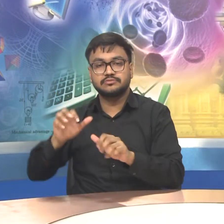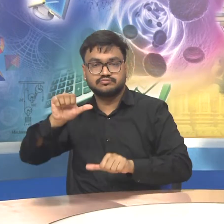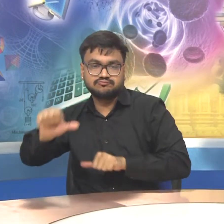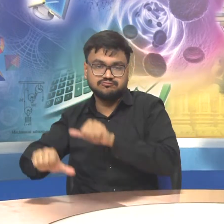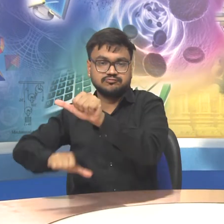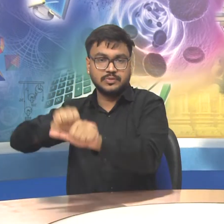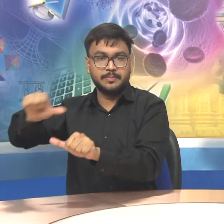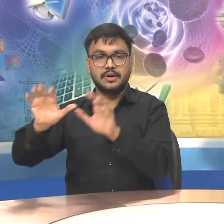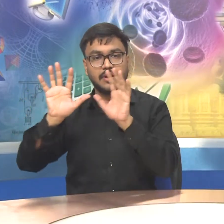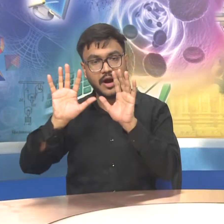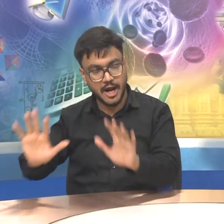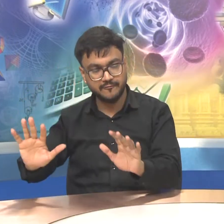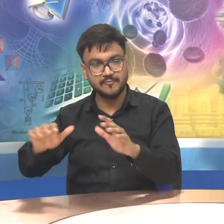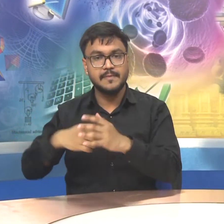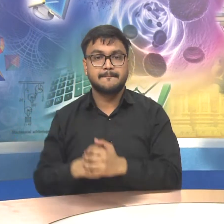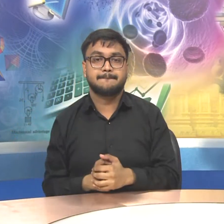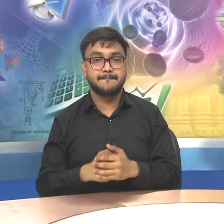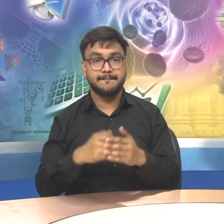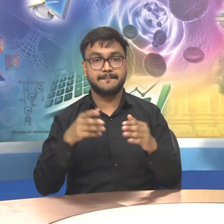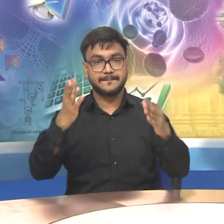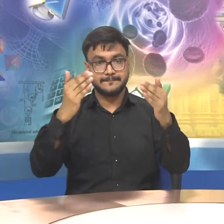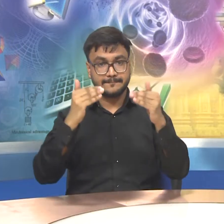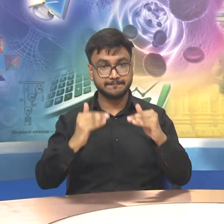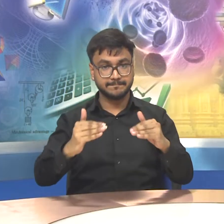and one or more states on the other side.